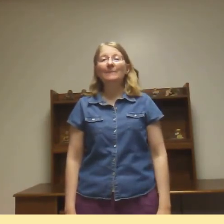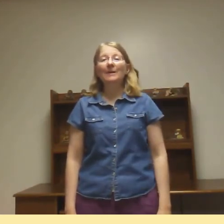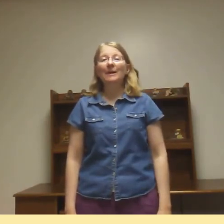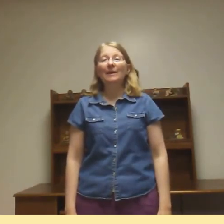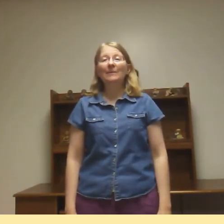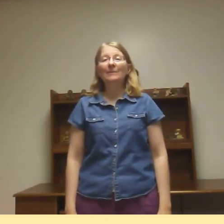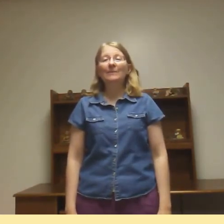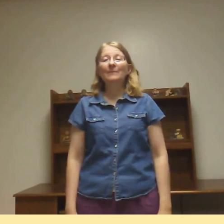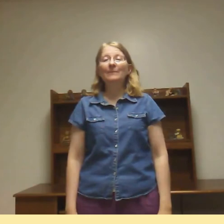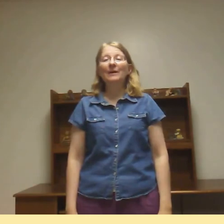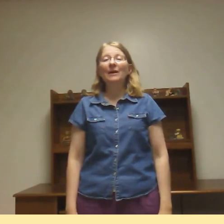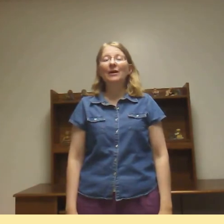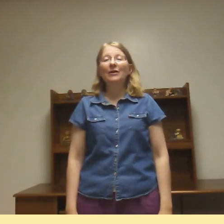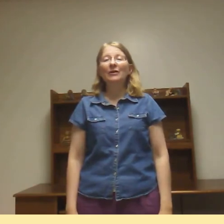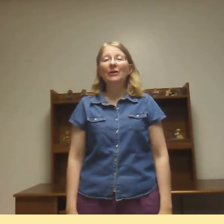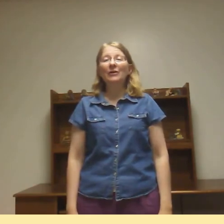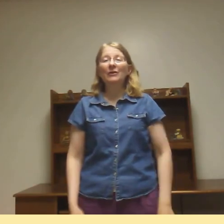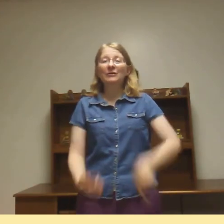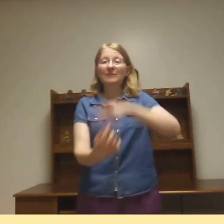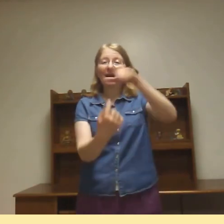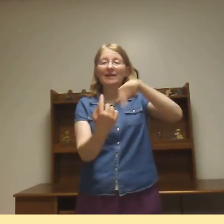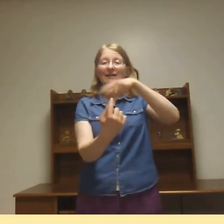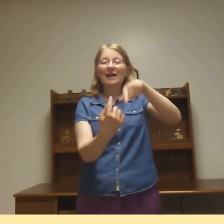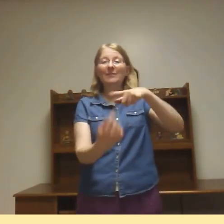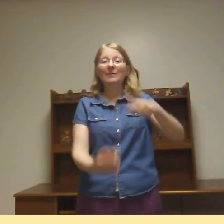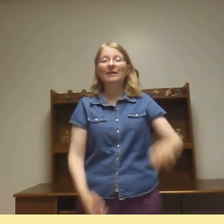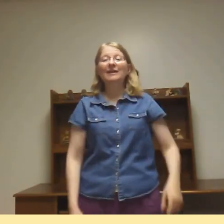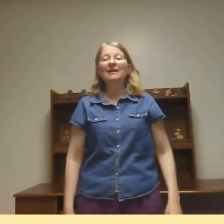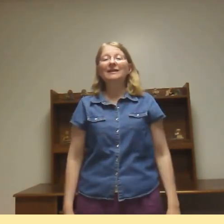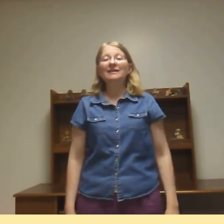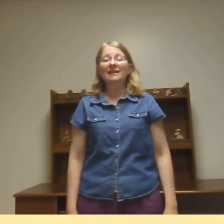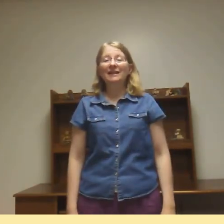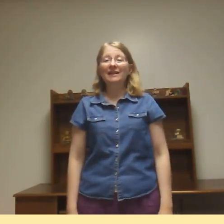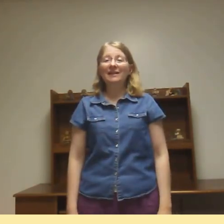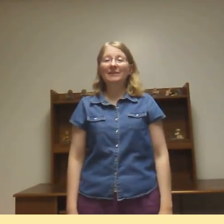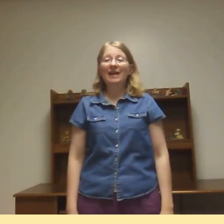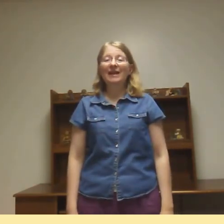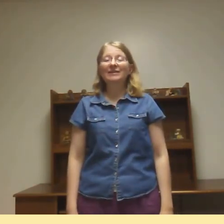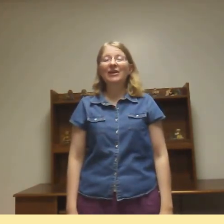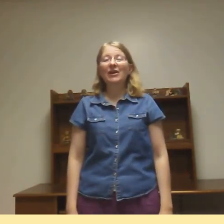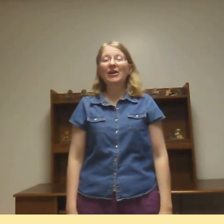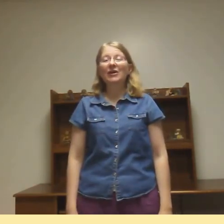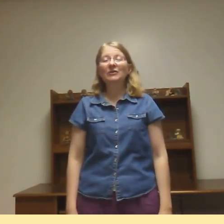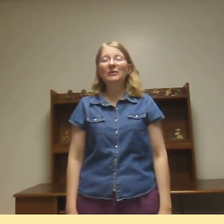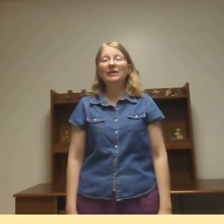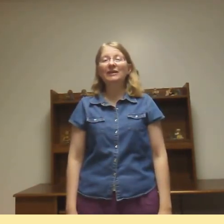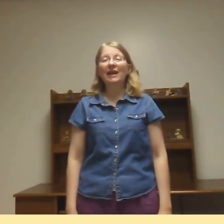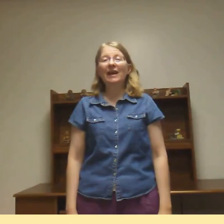Hmm, goes my top. Seems a